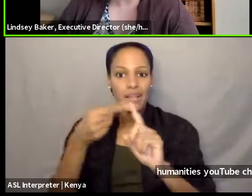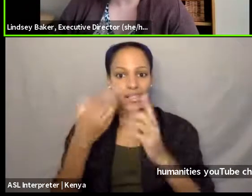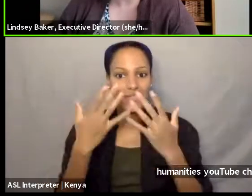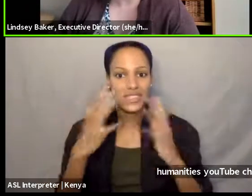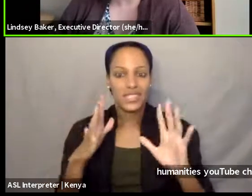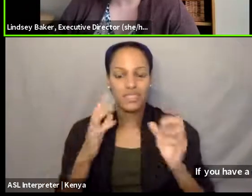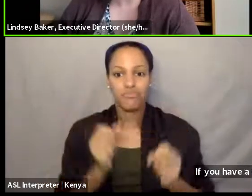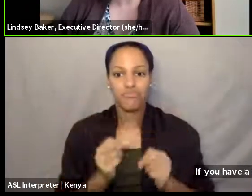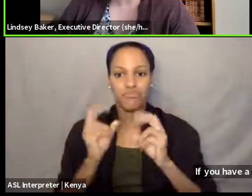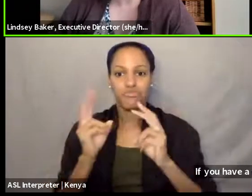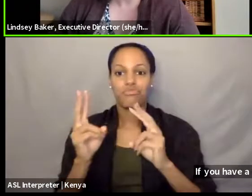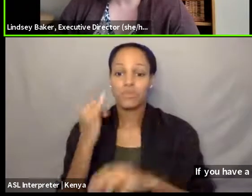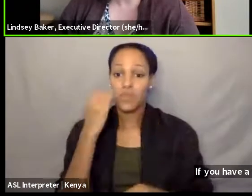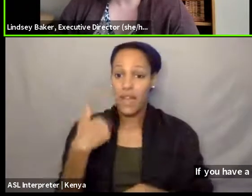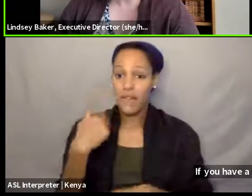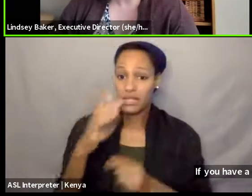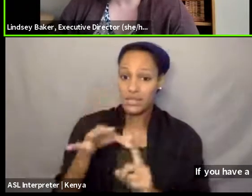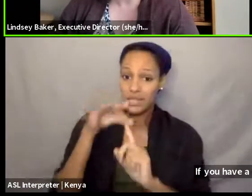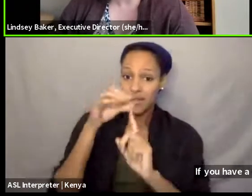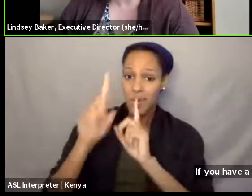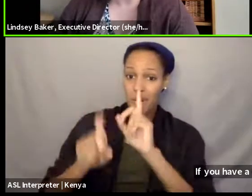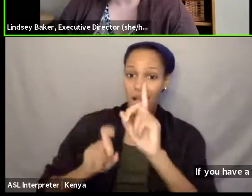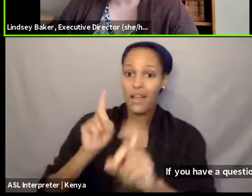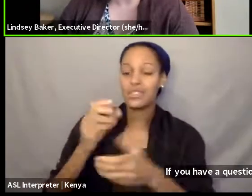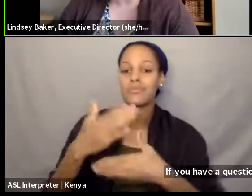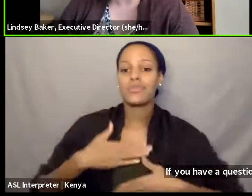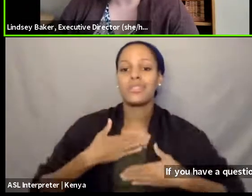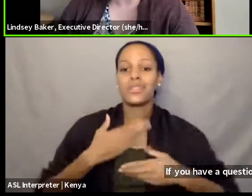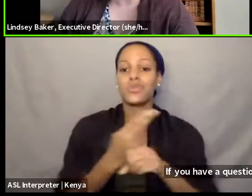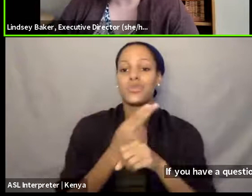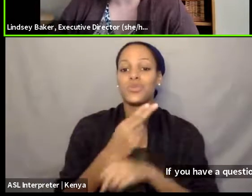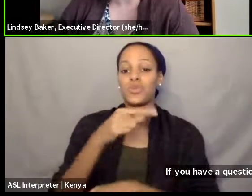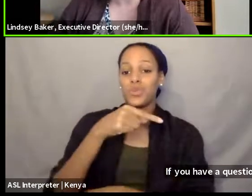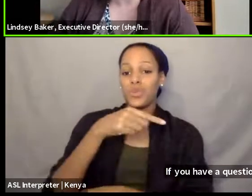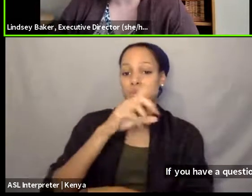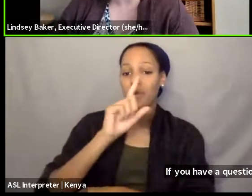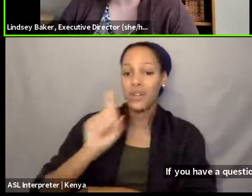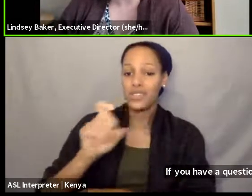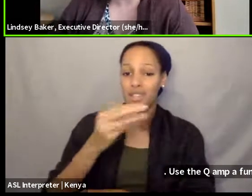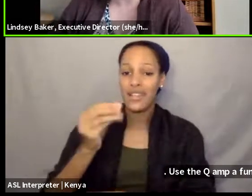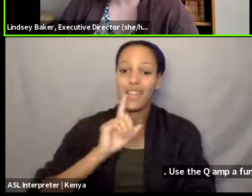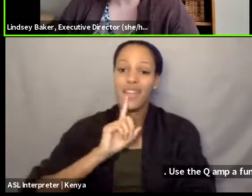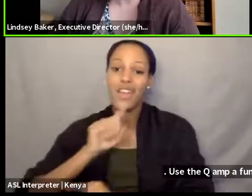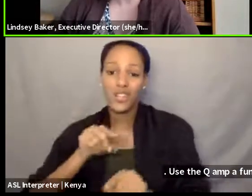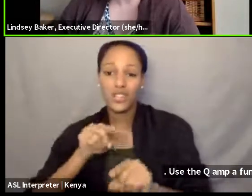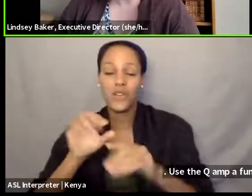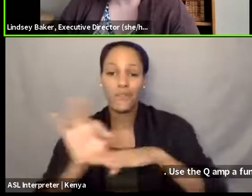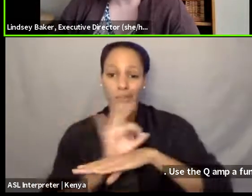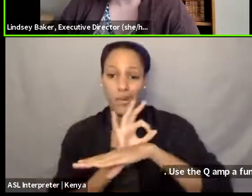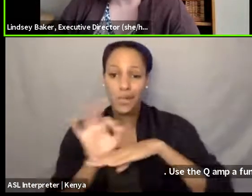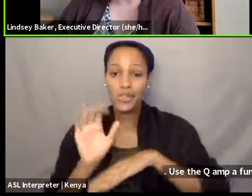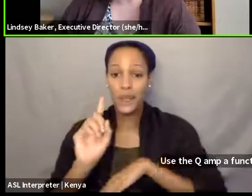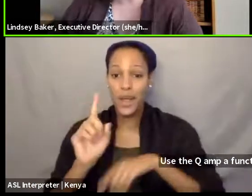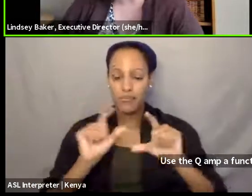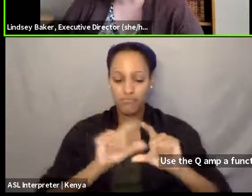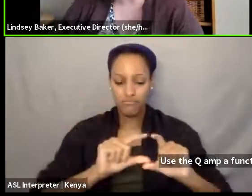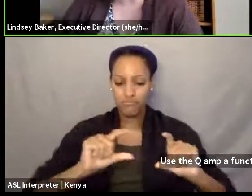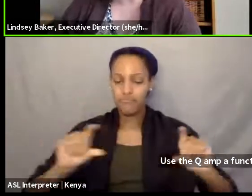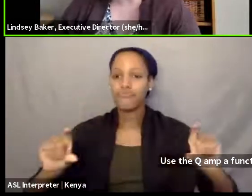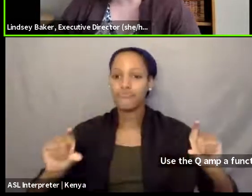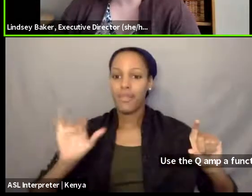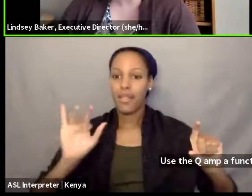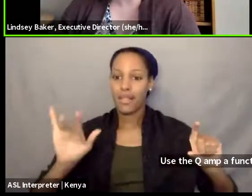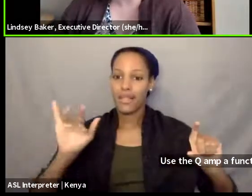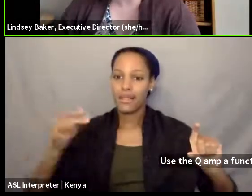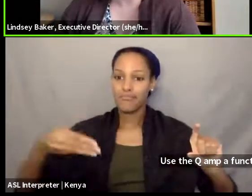wonderful author, Ross Gay, use the Q&A function, which is located at the bottom of your screen. Please do not use the chat